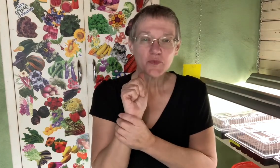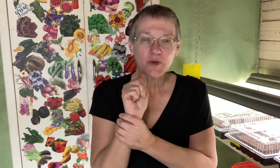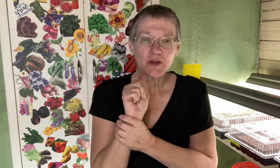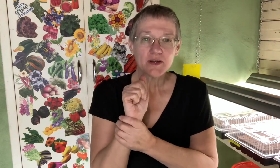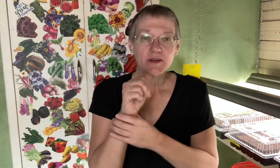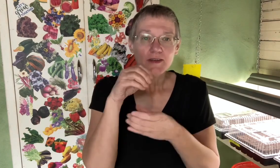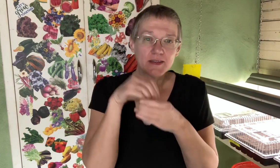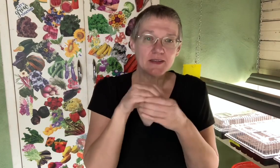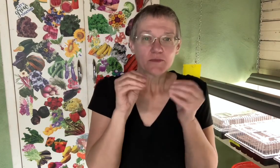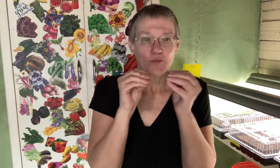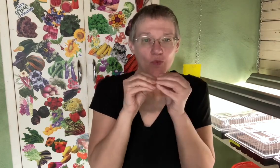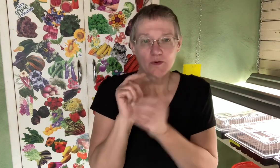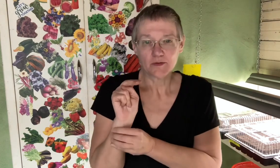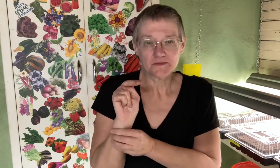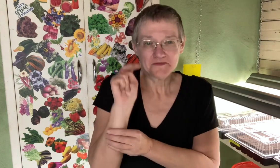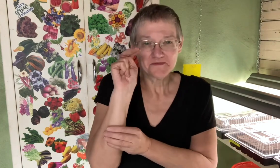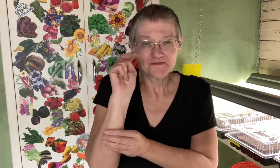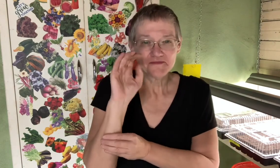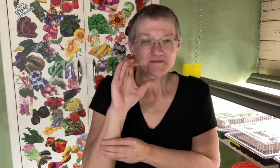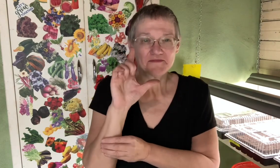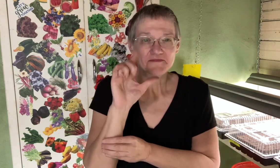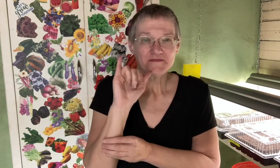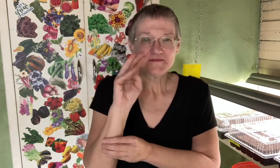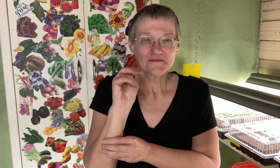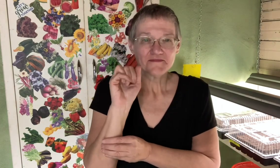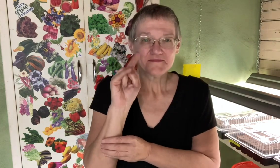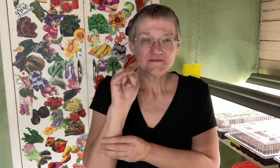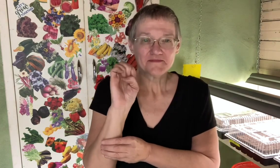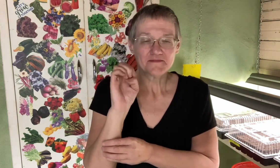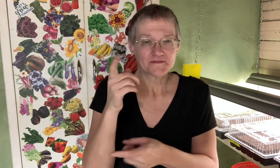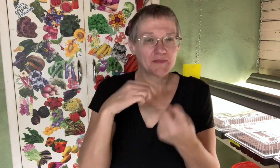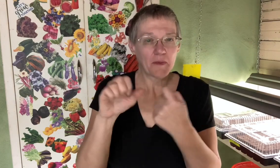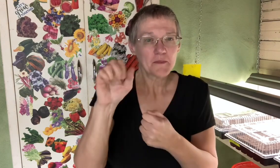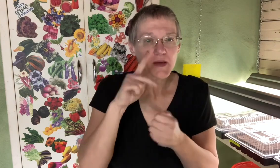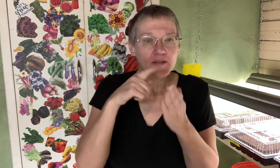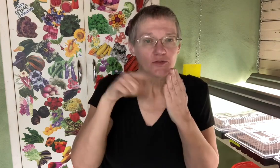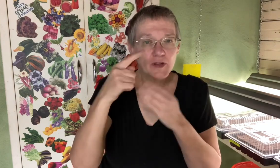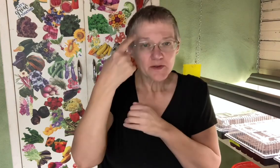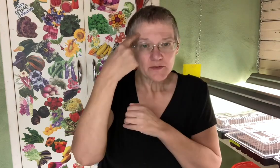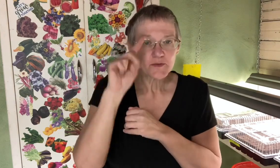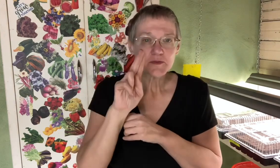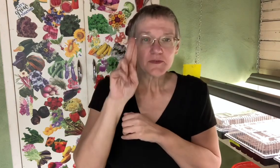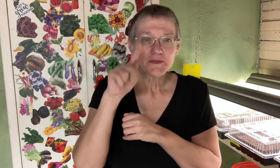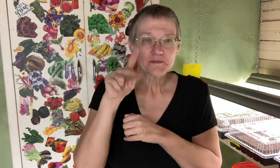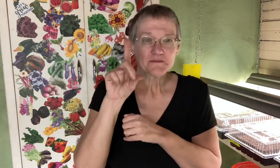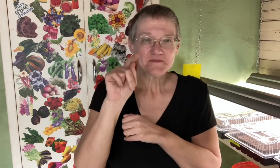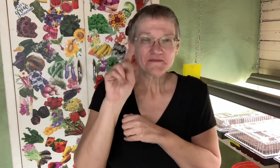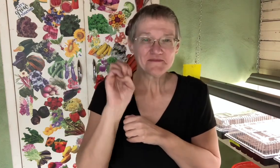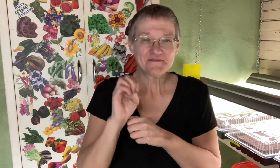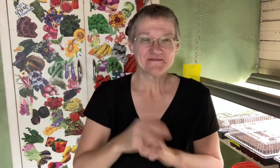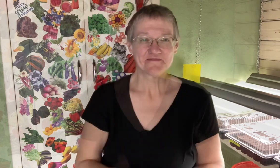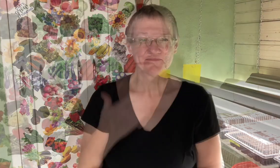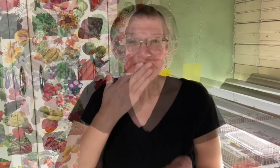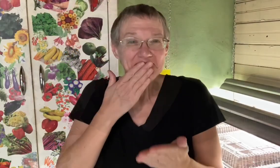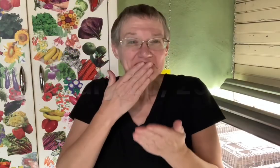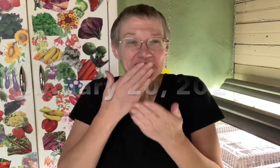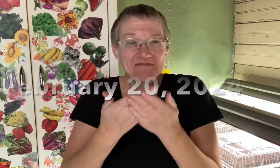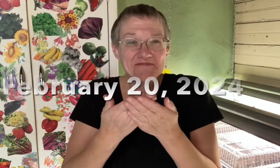grow okra in a more northern climate. Come back and check for an update.